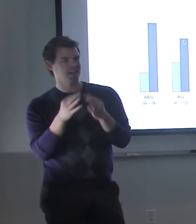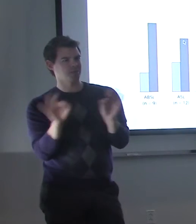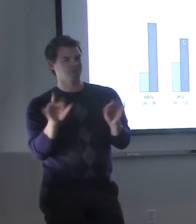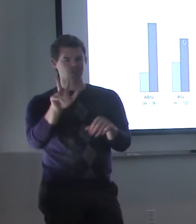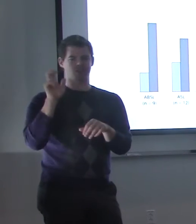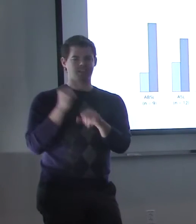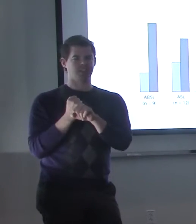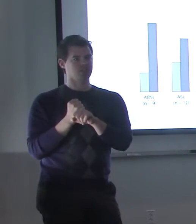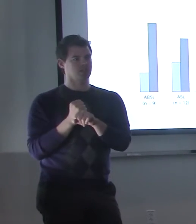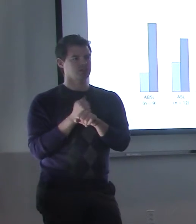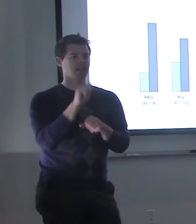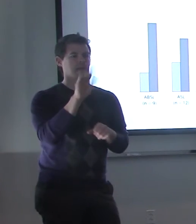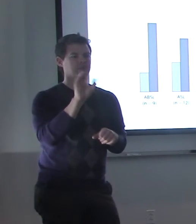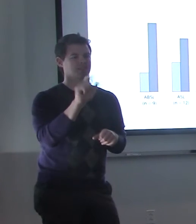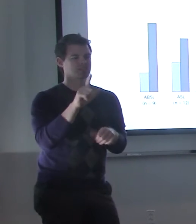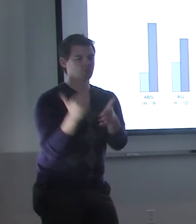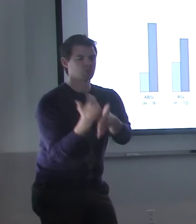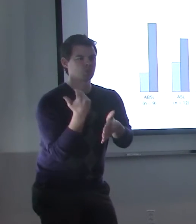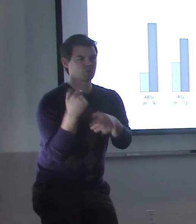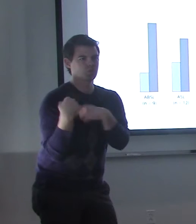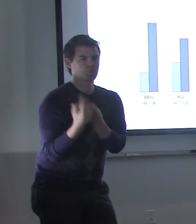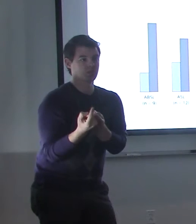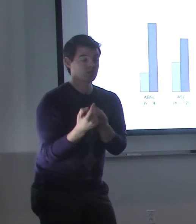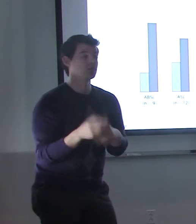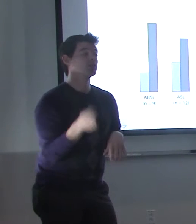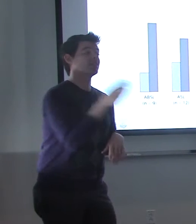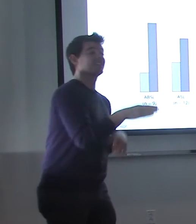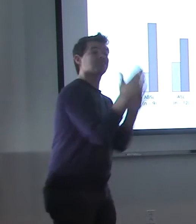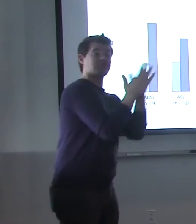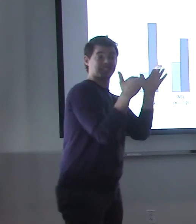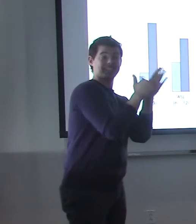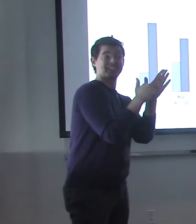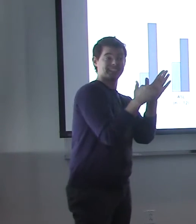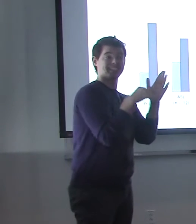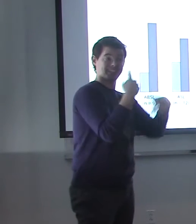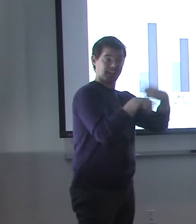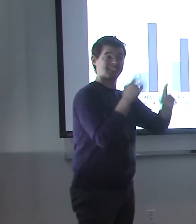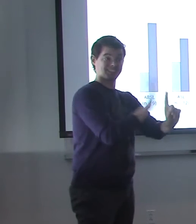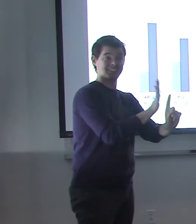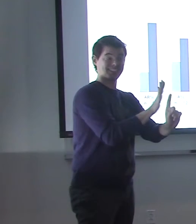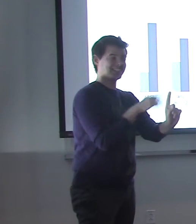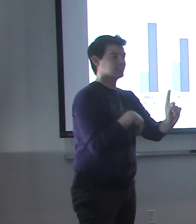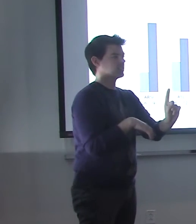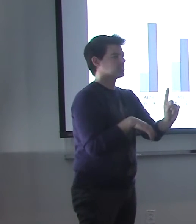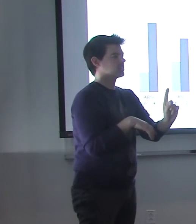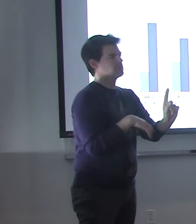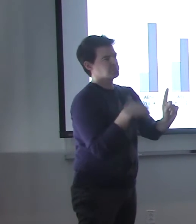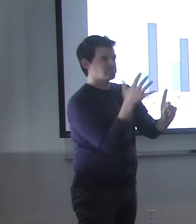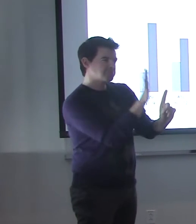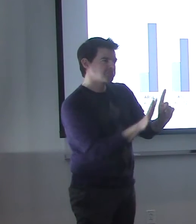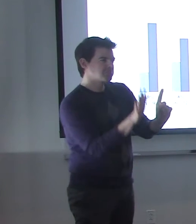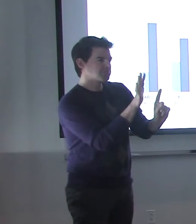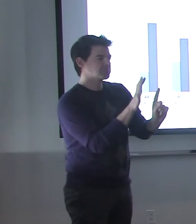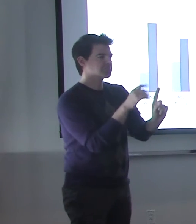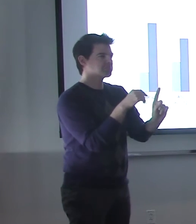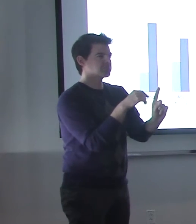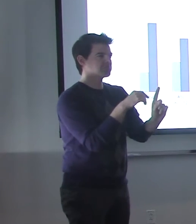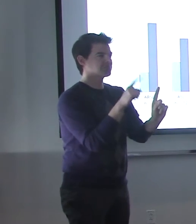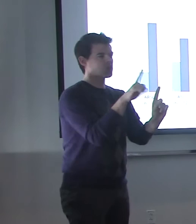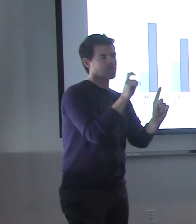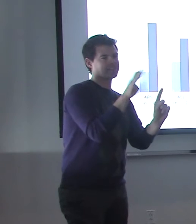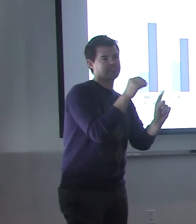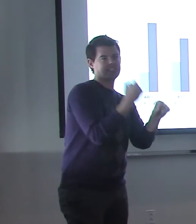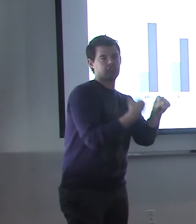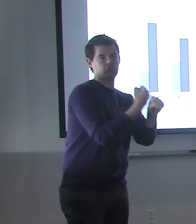350 years old. And New Zealand Sign Language is about half the age, between the 2 ages, about